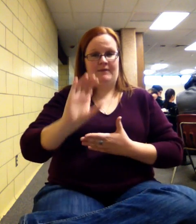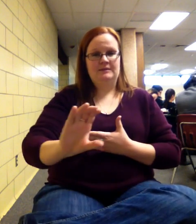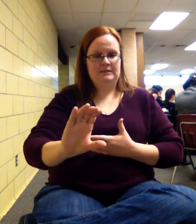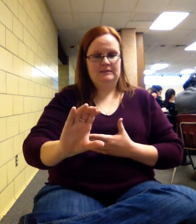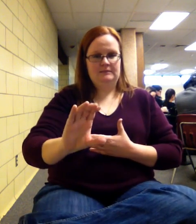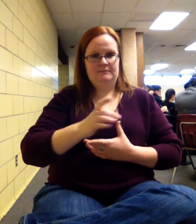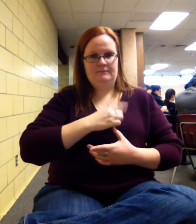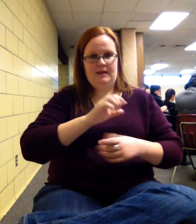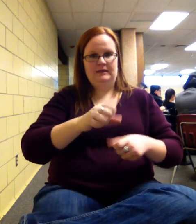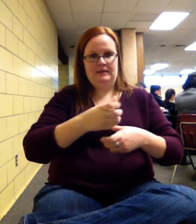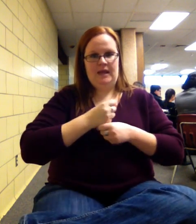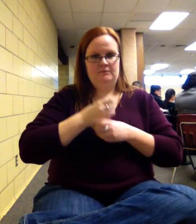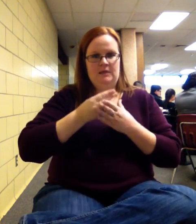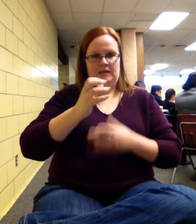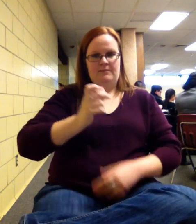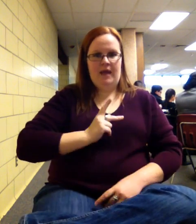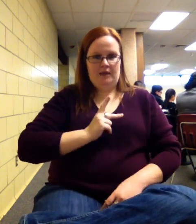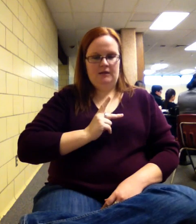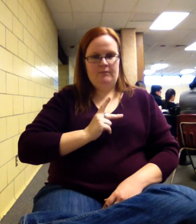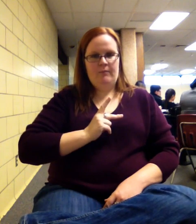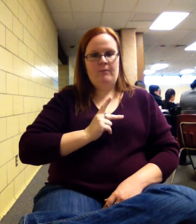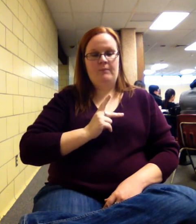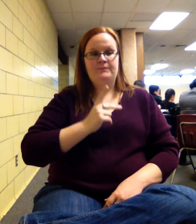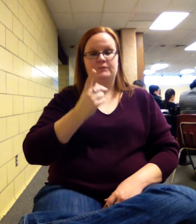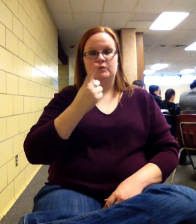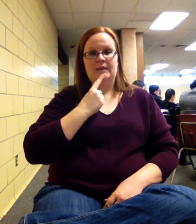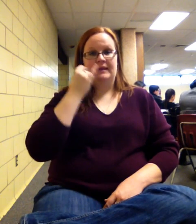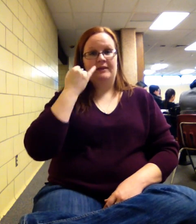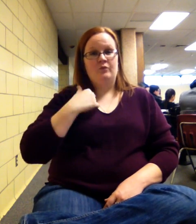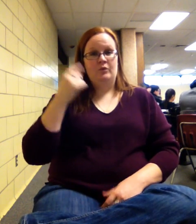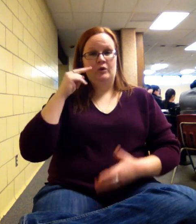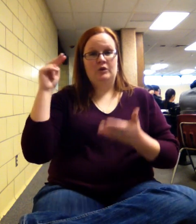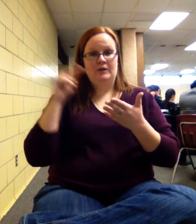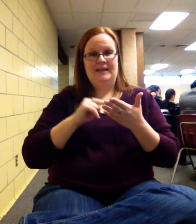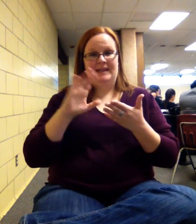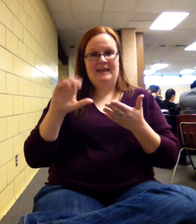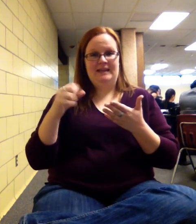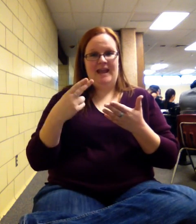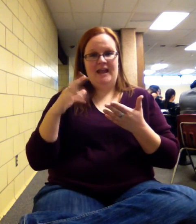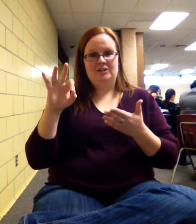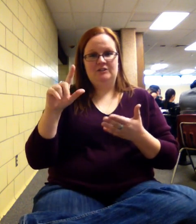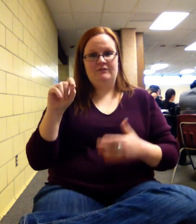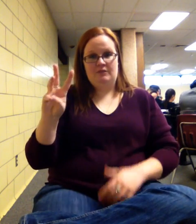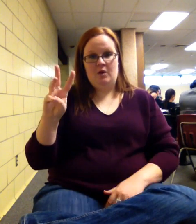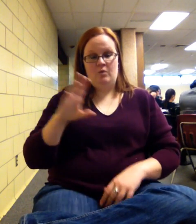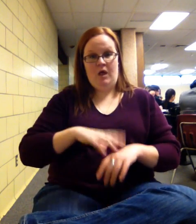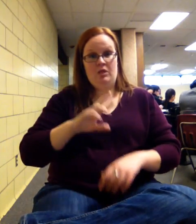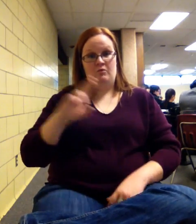I can get a return on it. So that's why we're saying if we're looking at cash flows on the right-hand side of the timeline